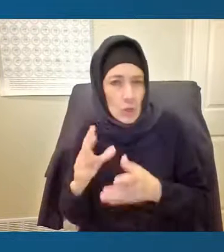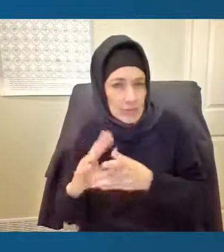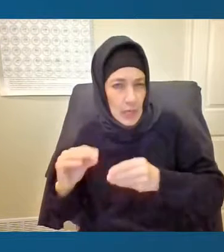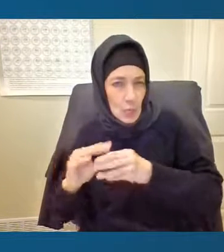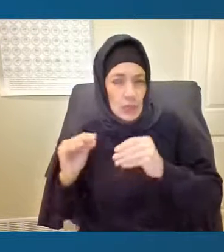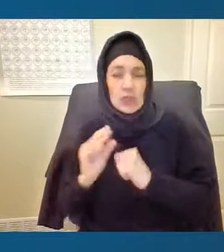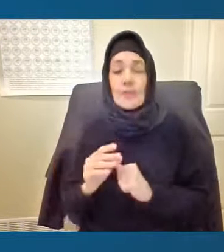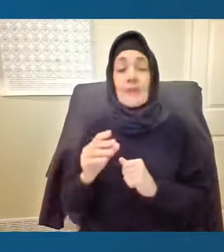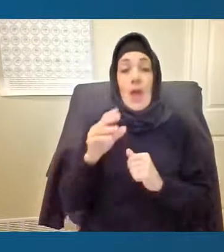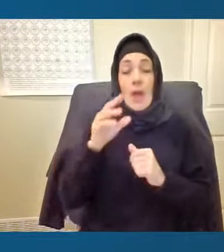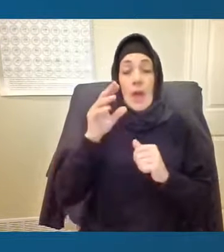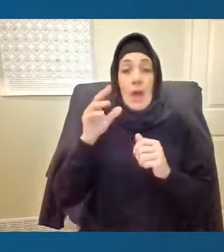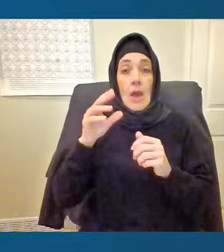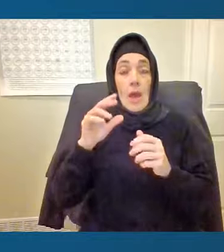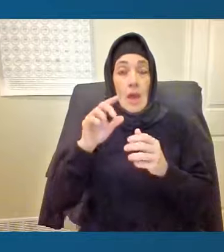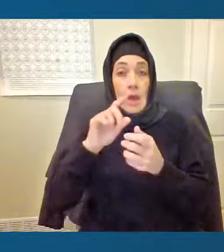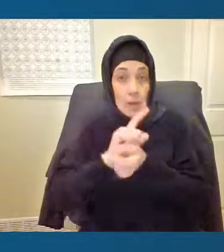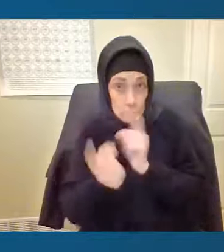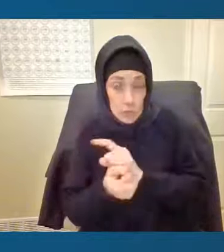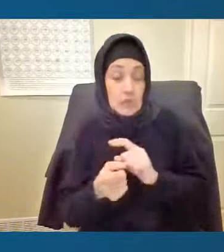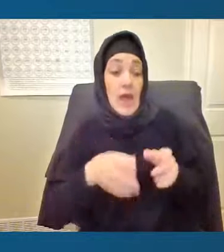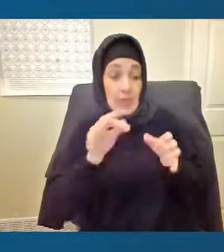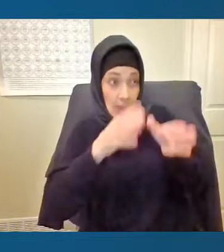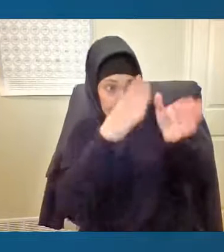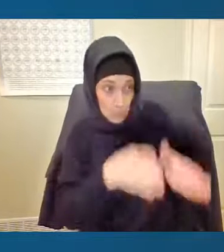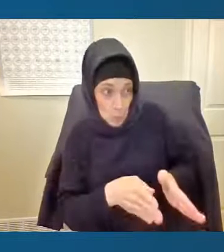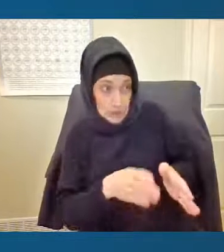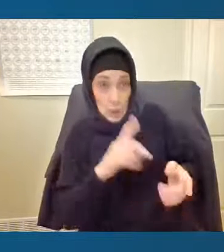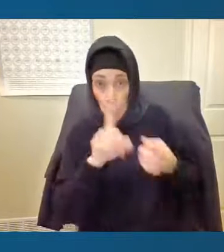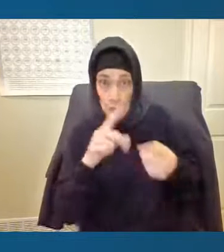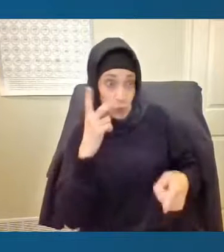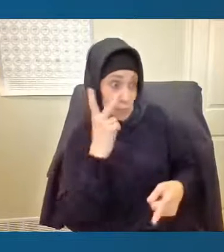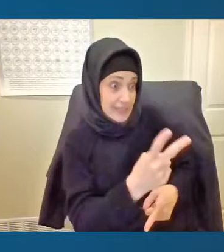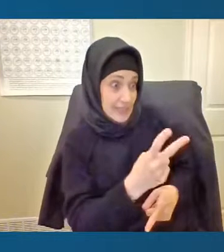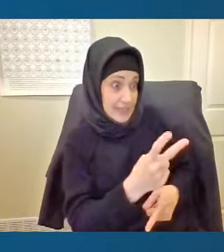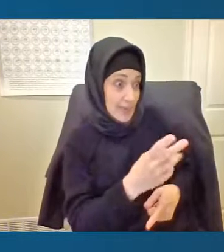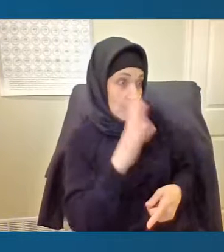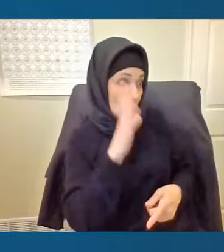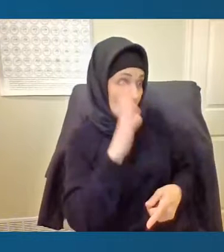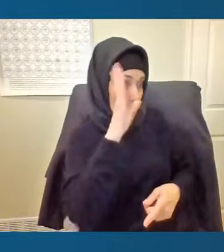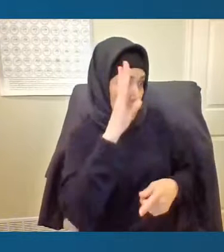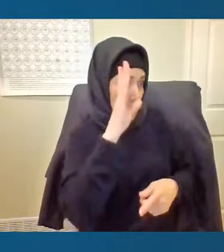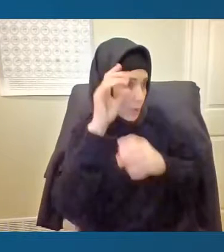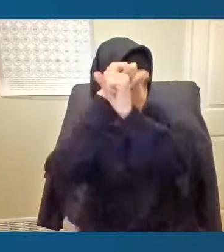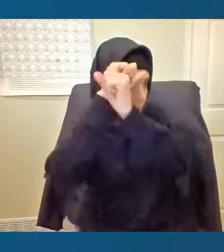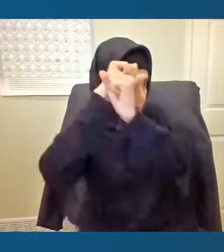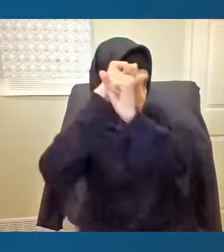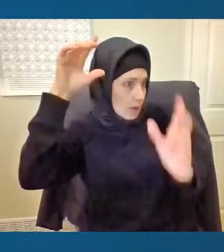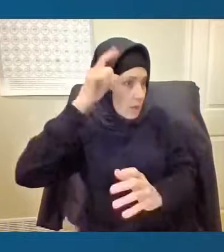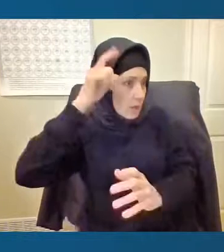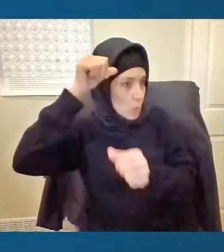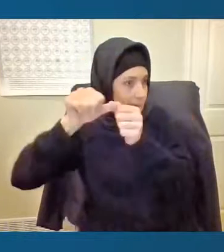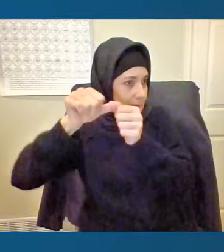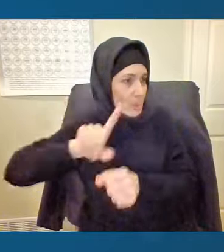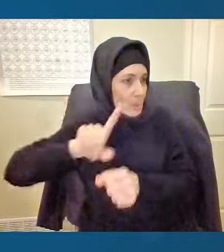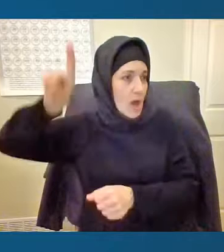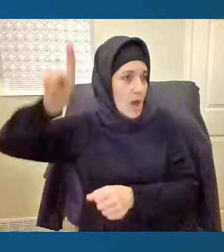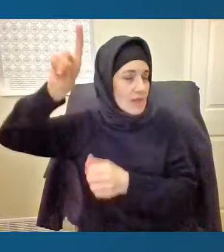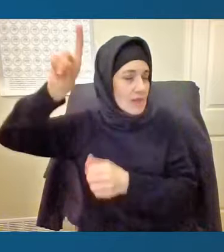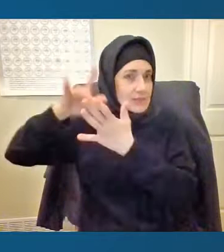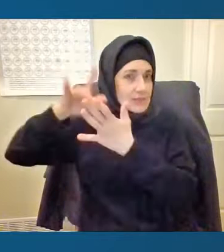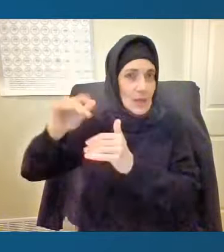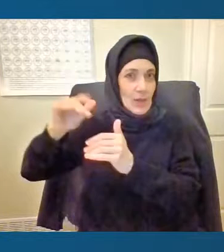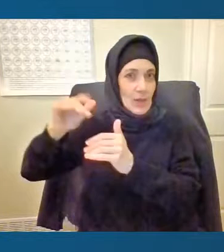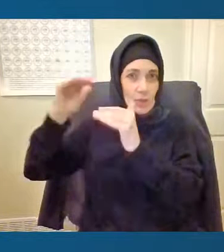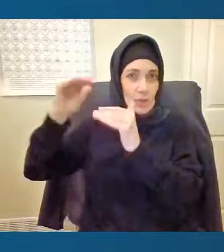who, when you see them, you remember Allah subhanahu wa ta'ala. And we're going to actually talk a little bit more about that today. When you see them,